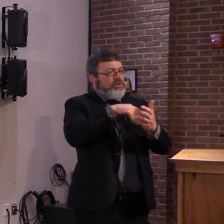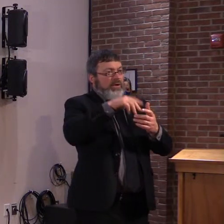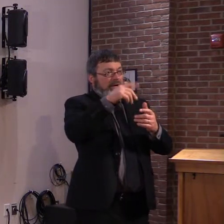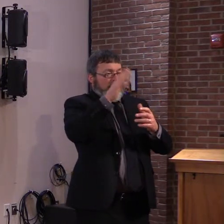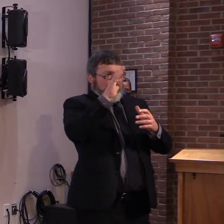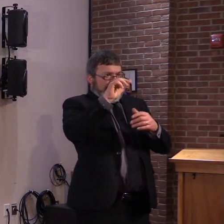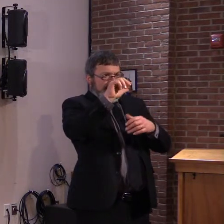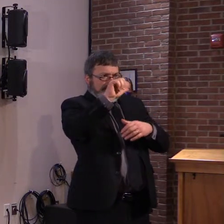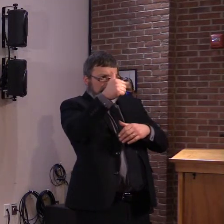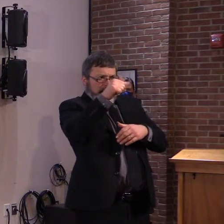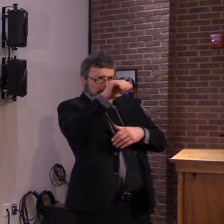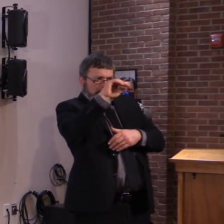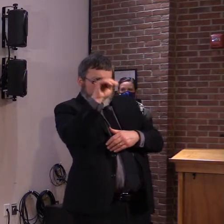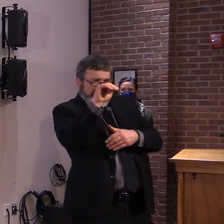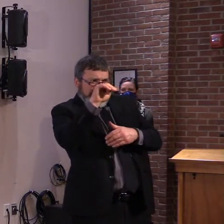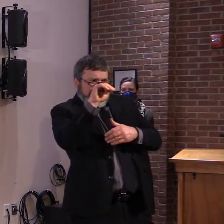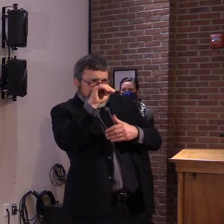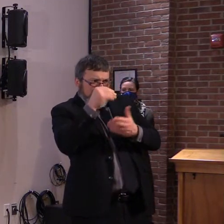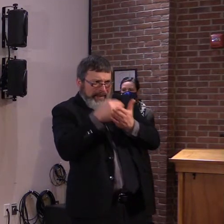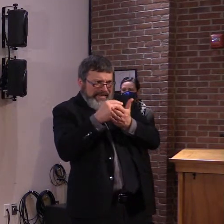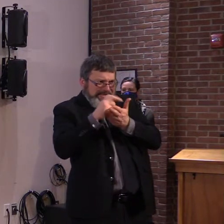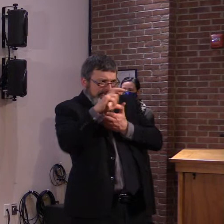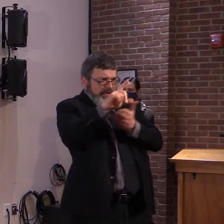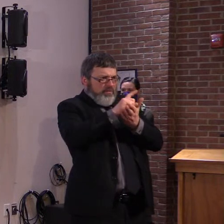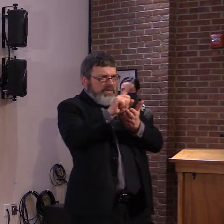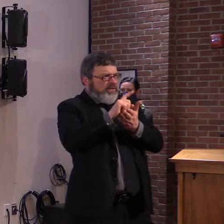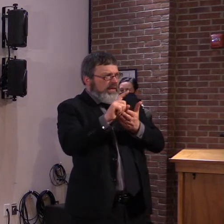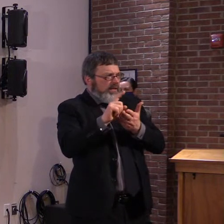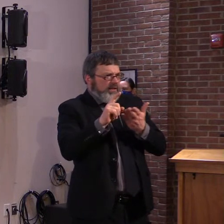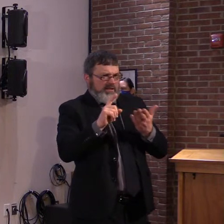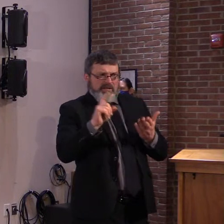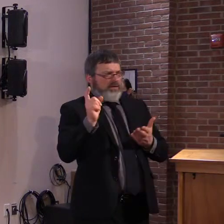not enough. That's not going to fix the problem.